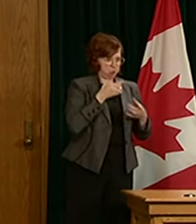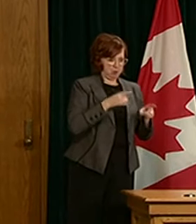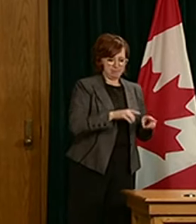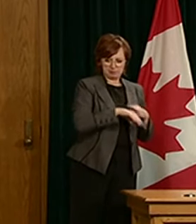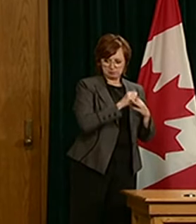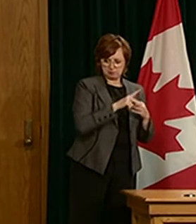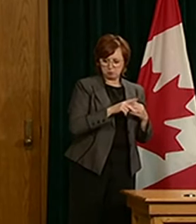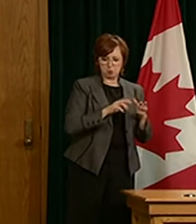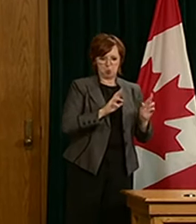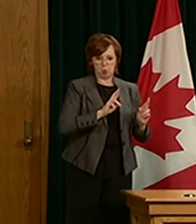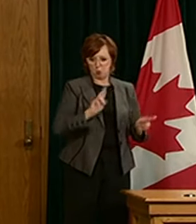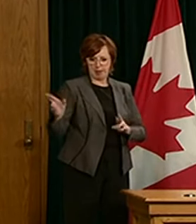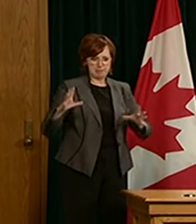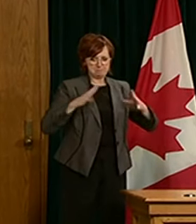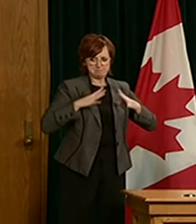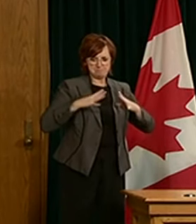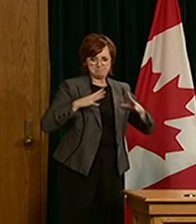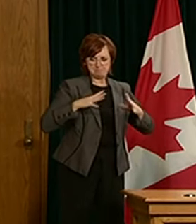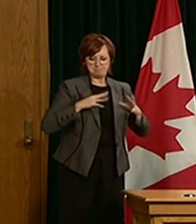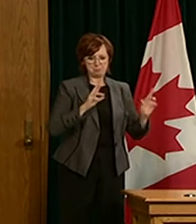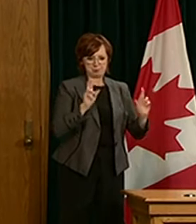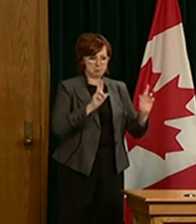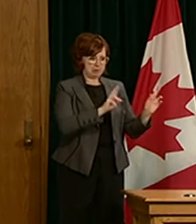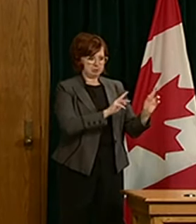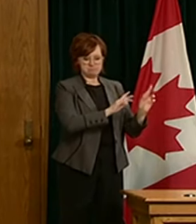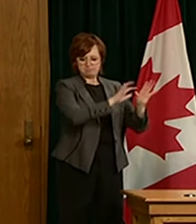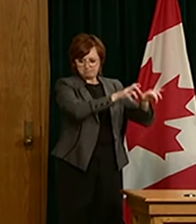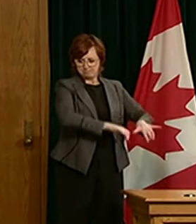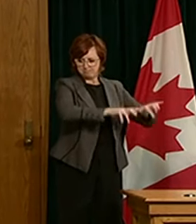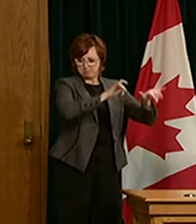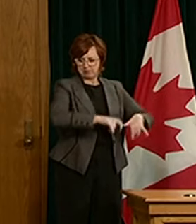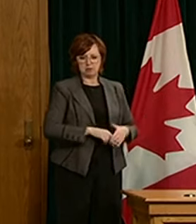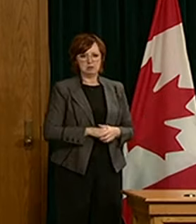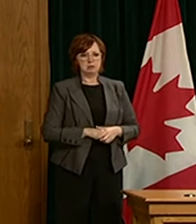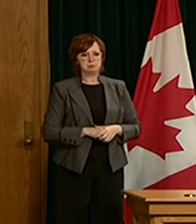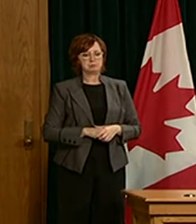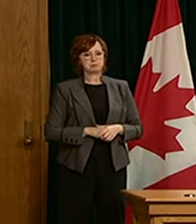we need to be prepared, both from the offensive and the defensive